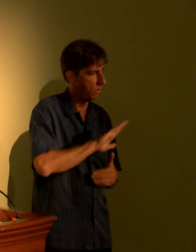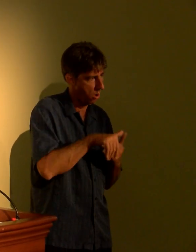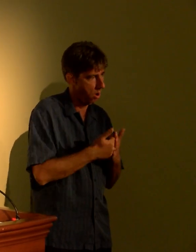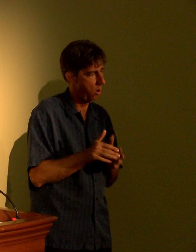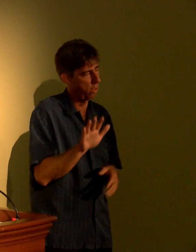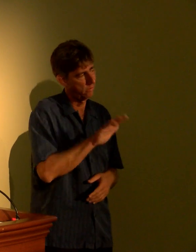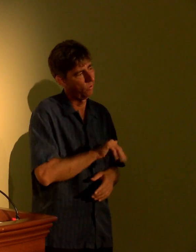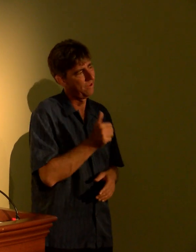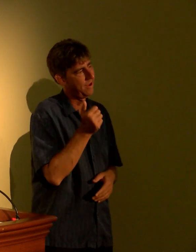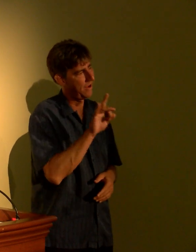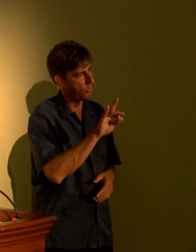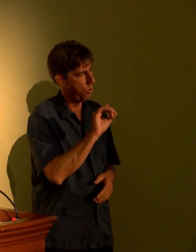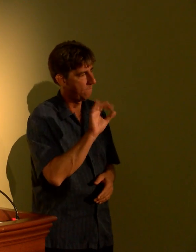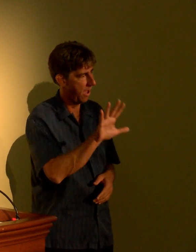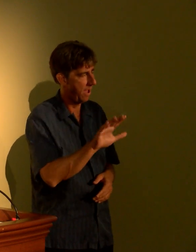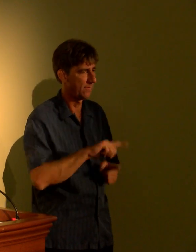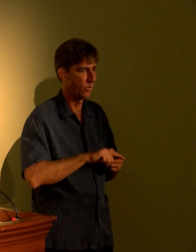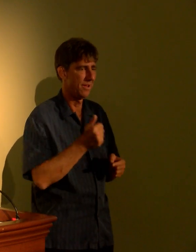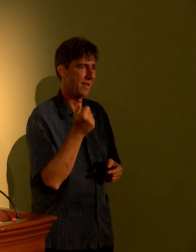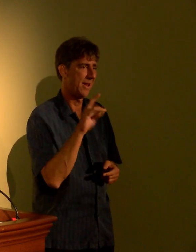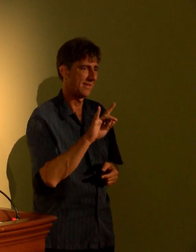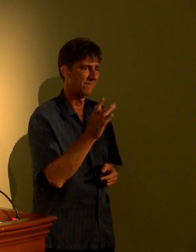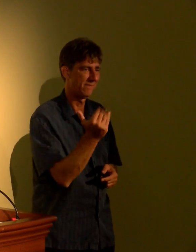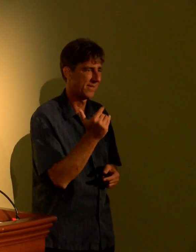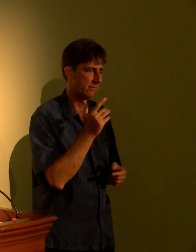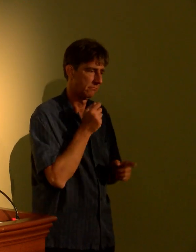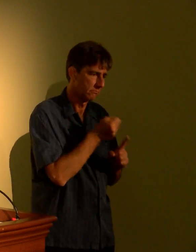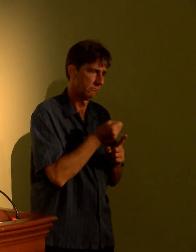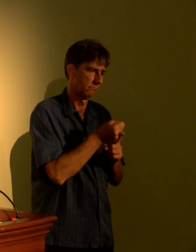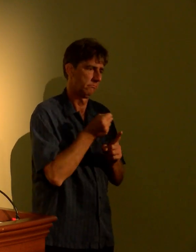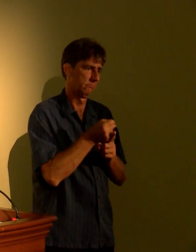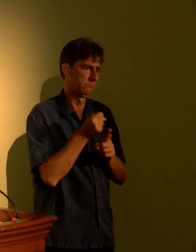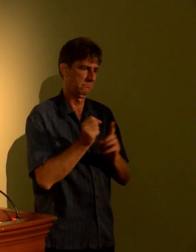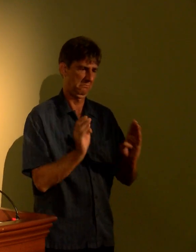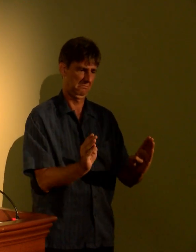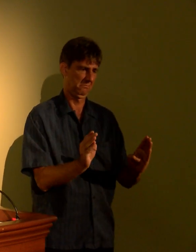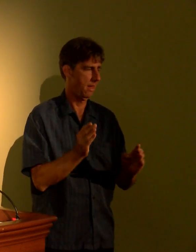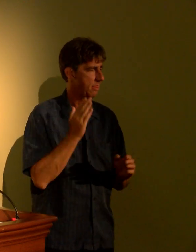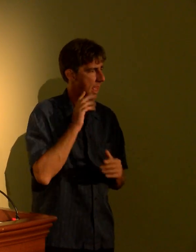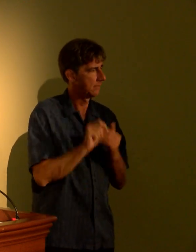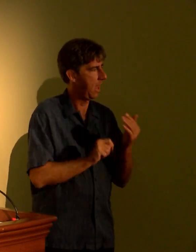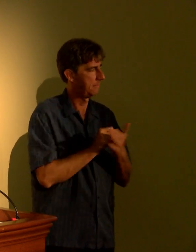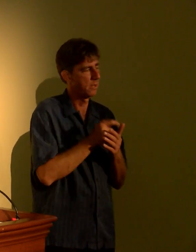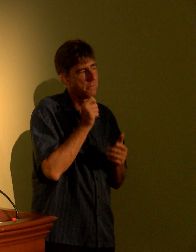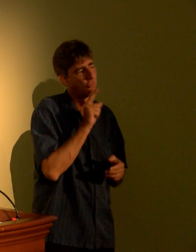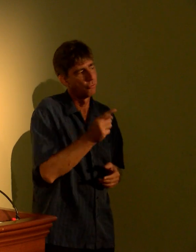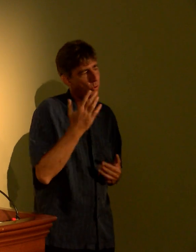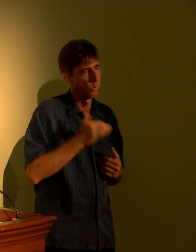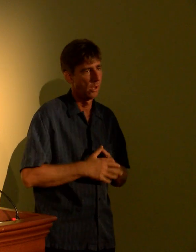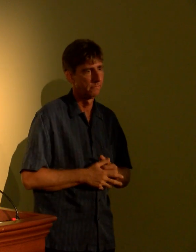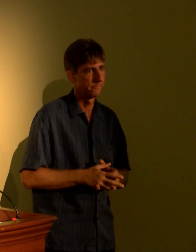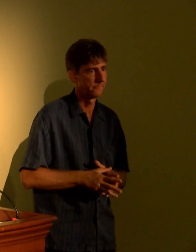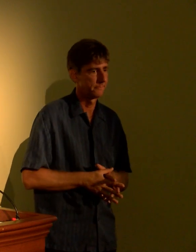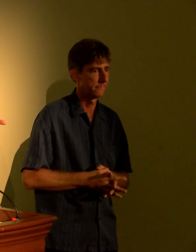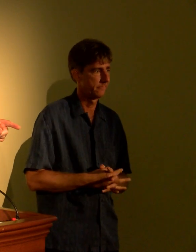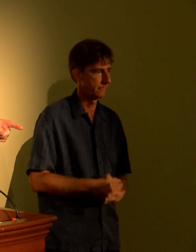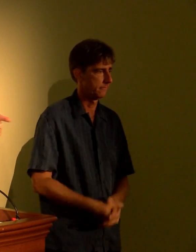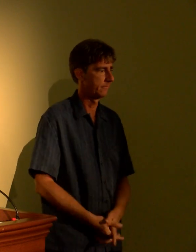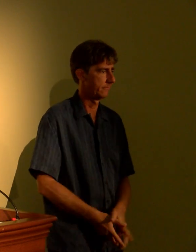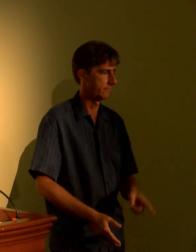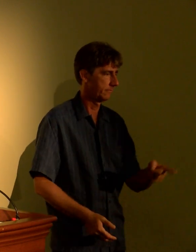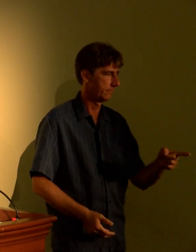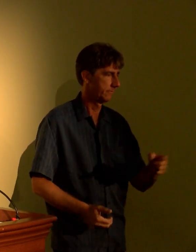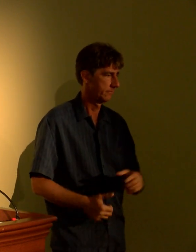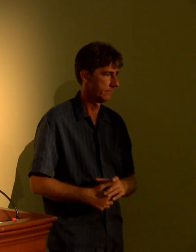to 1815, and I can't explain exactly why they would be concentrated that much.